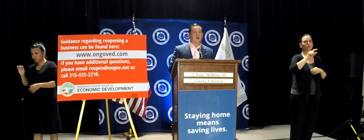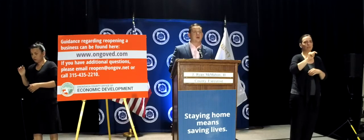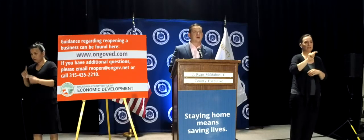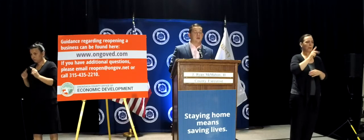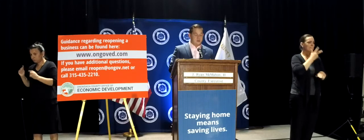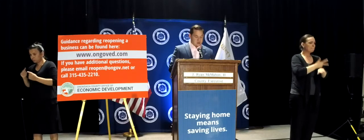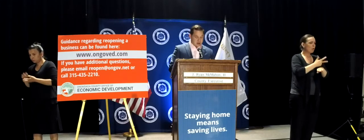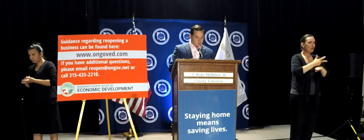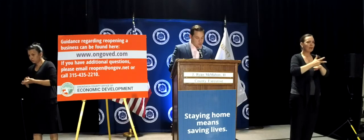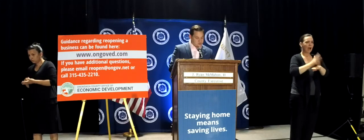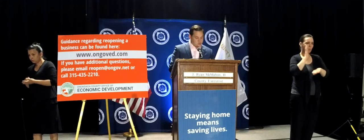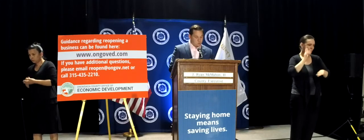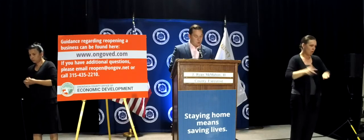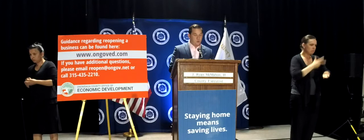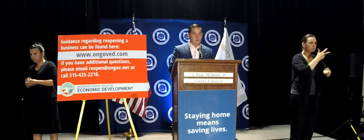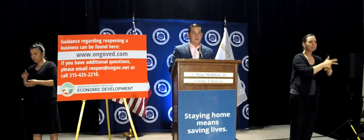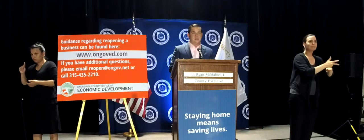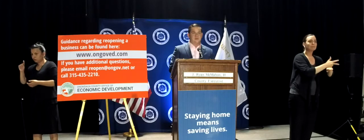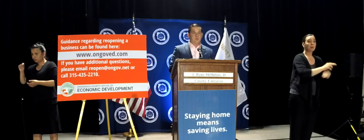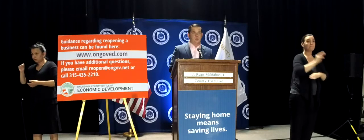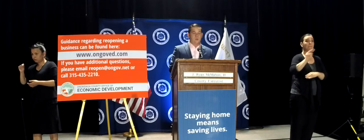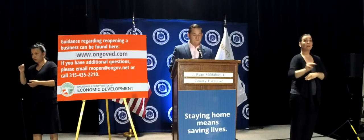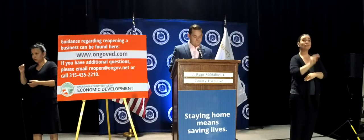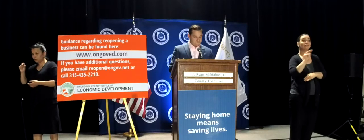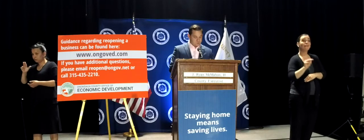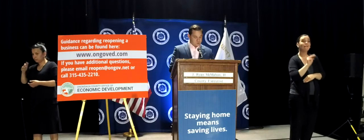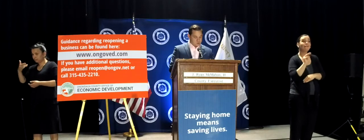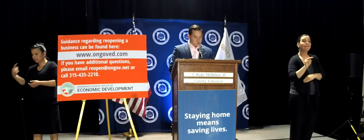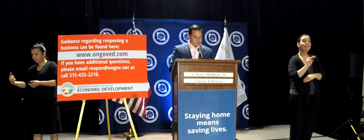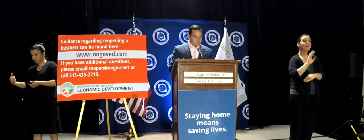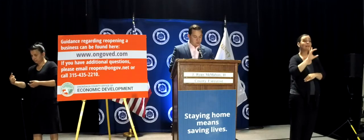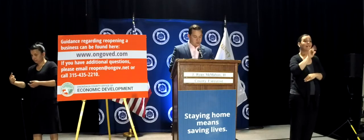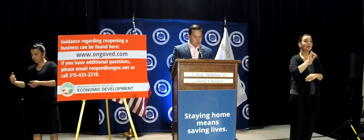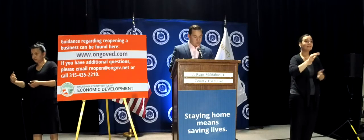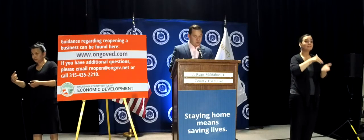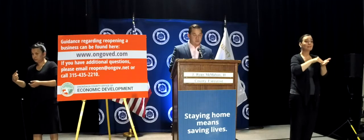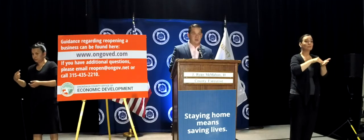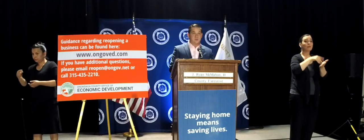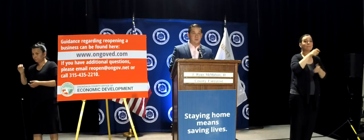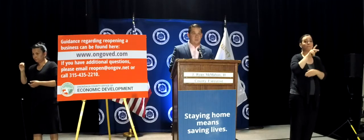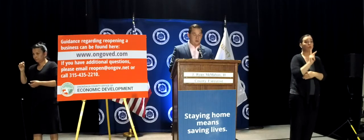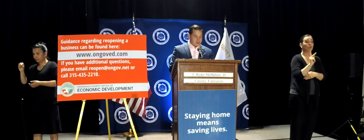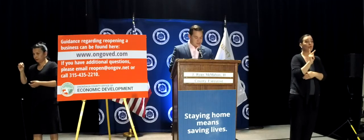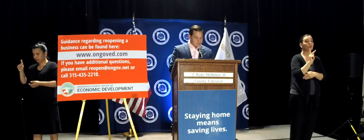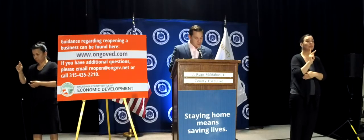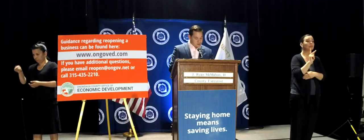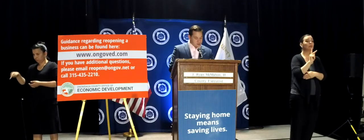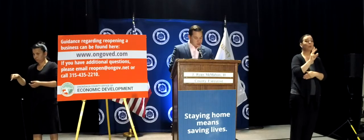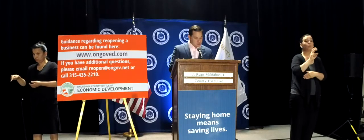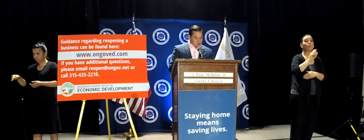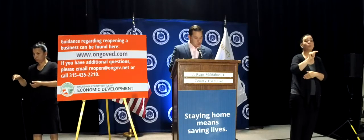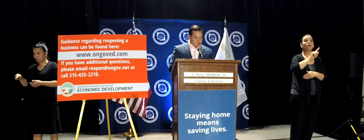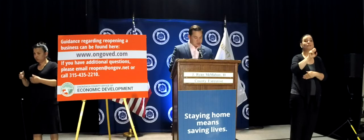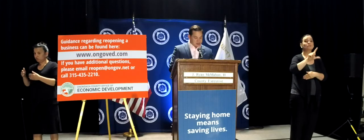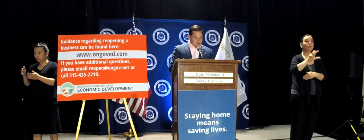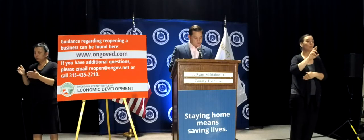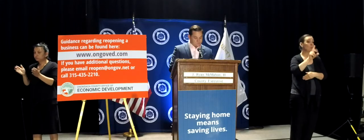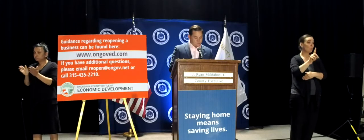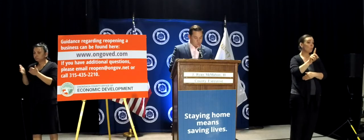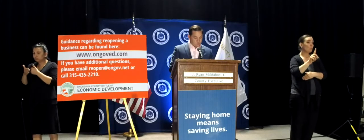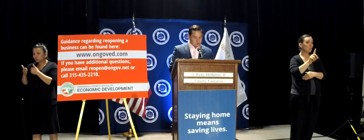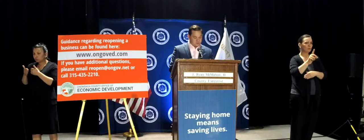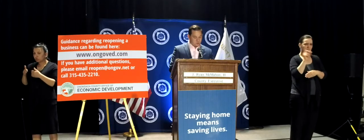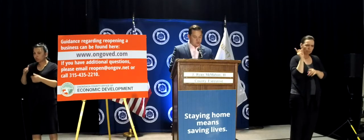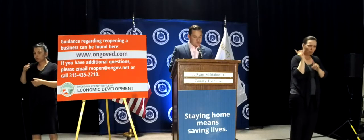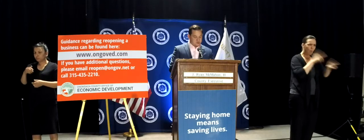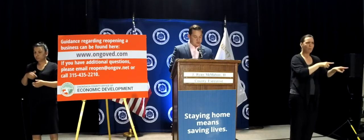Central Park on Wetzel Road in Liverpool. So we'll be in our northern suburbs on Monday. Tuesday,